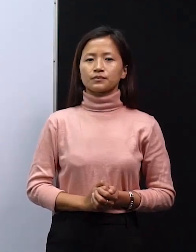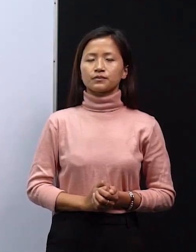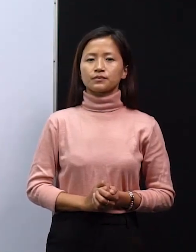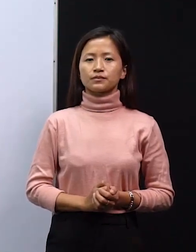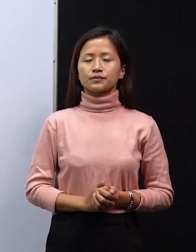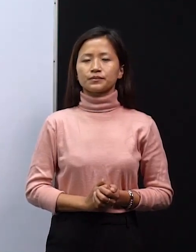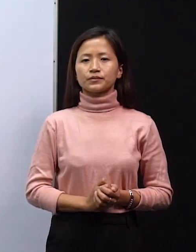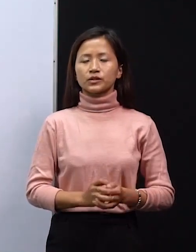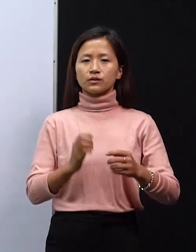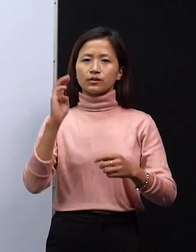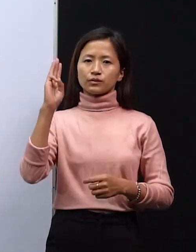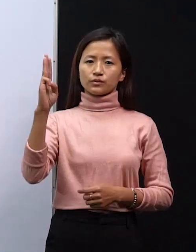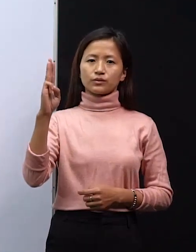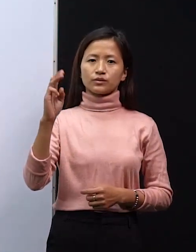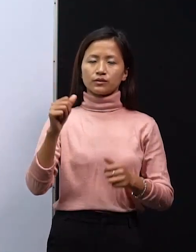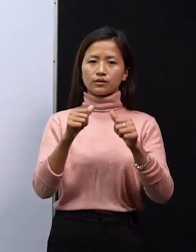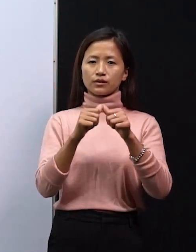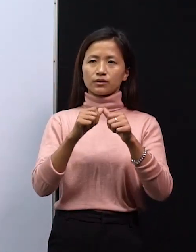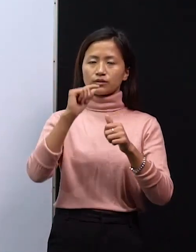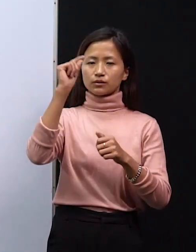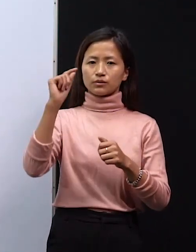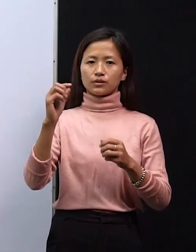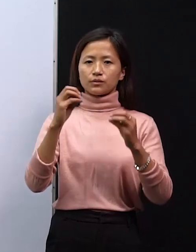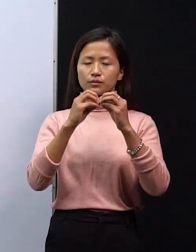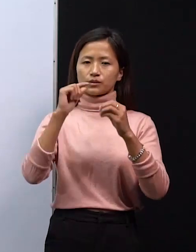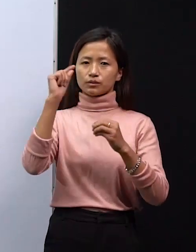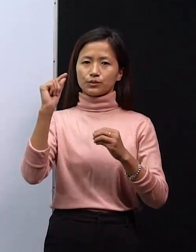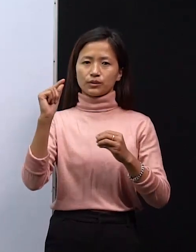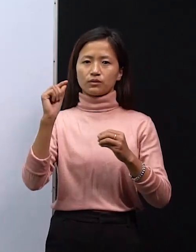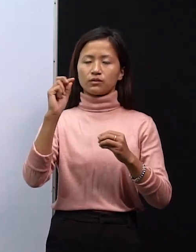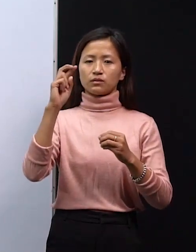you will write 3a square b square